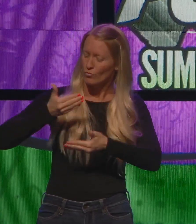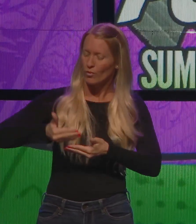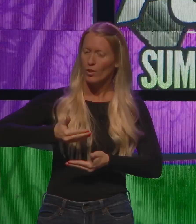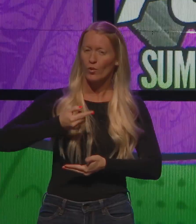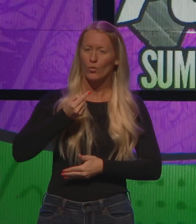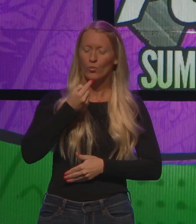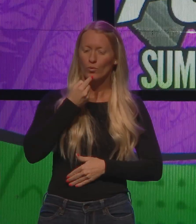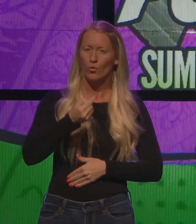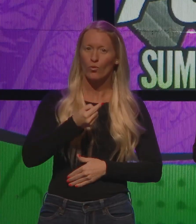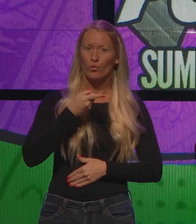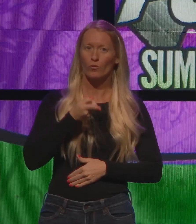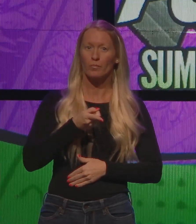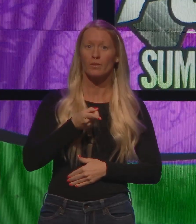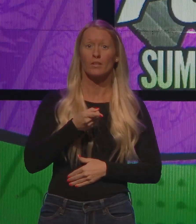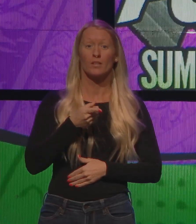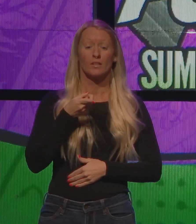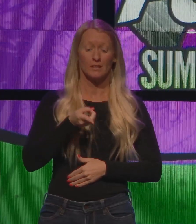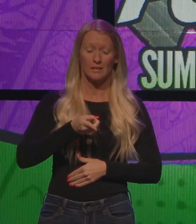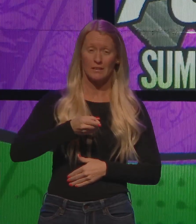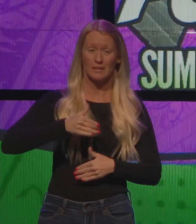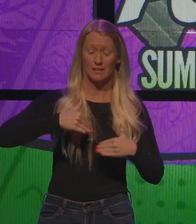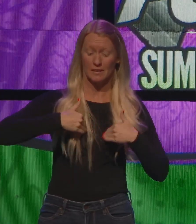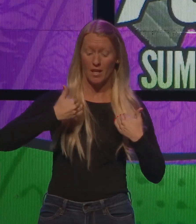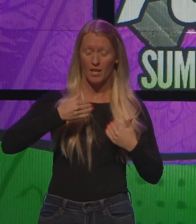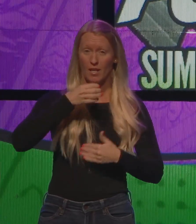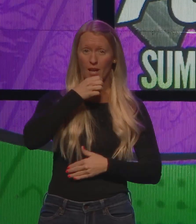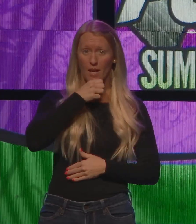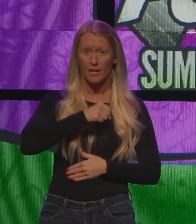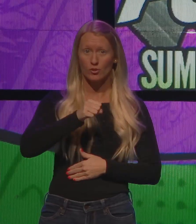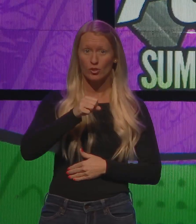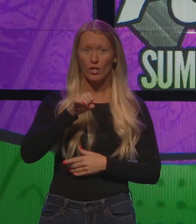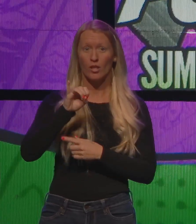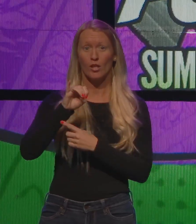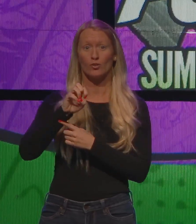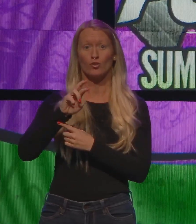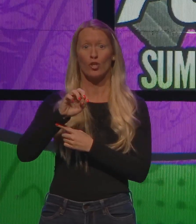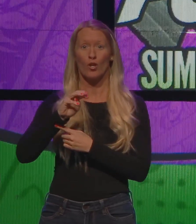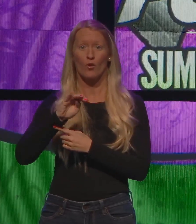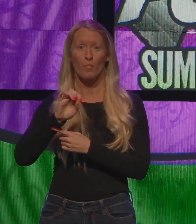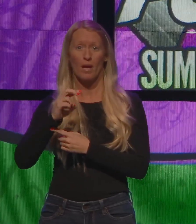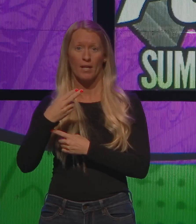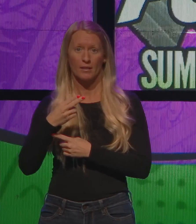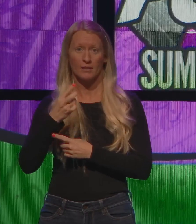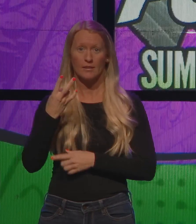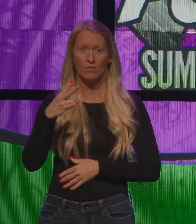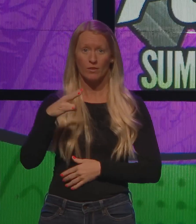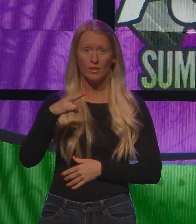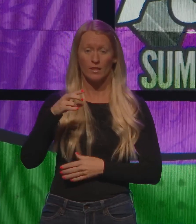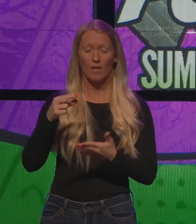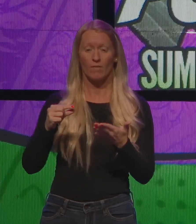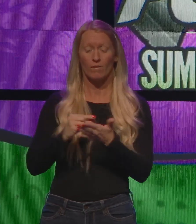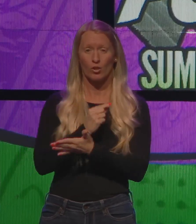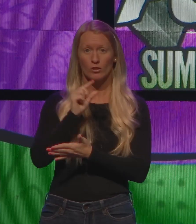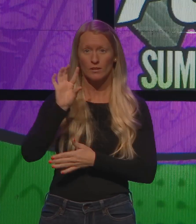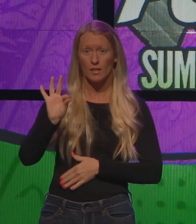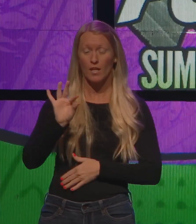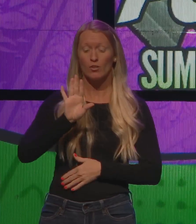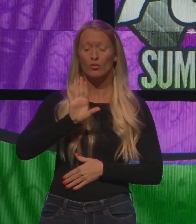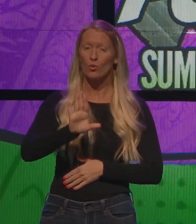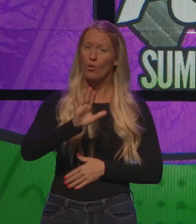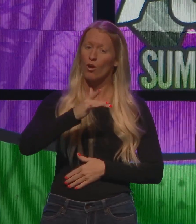very young age, right? Jeremiah 17, I believe it's verse 9. Your heart is